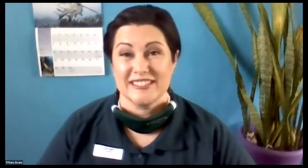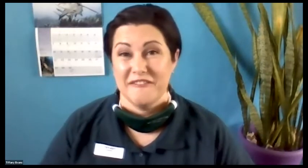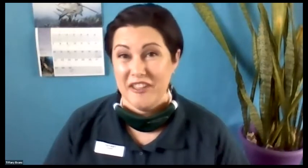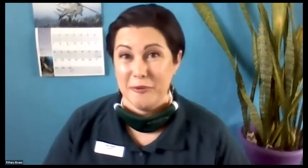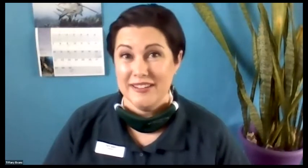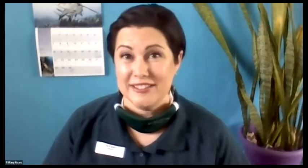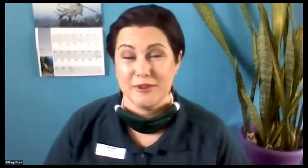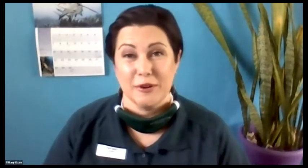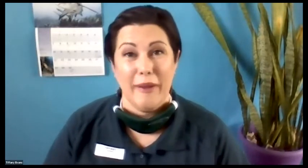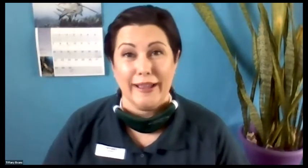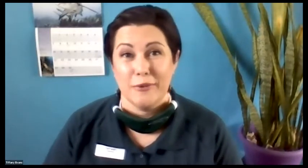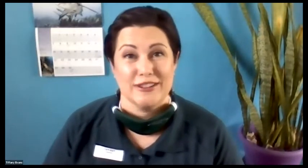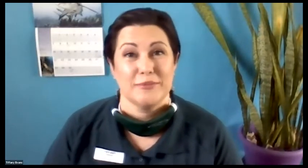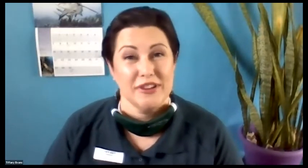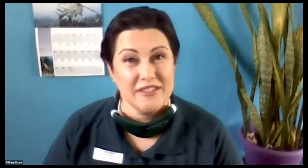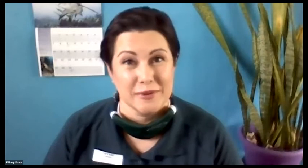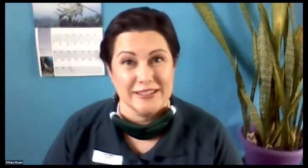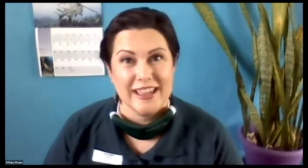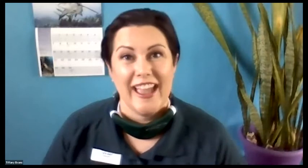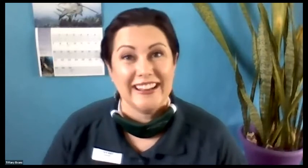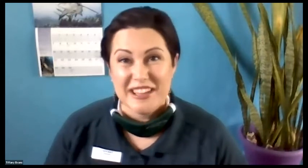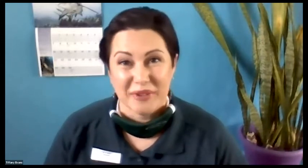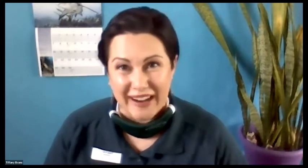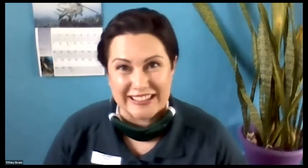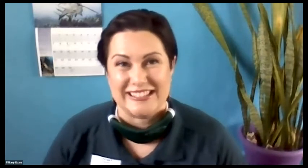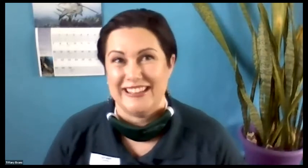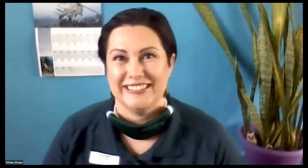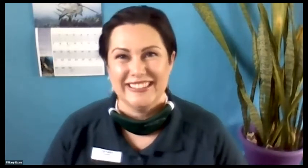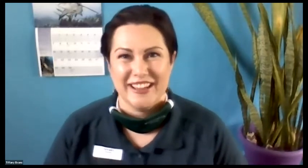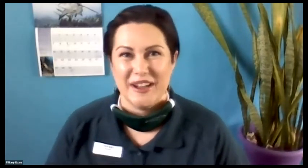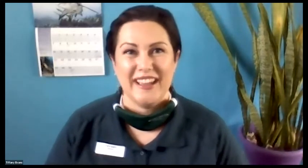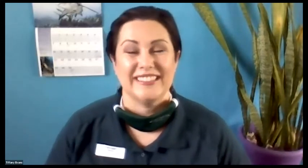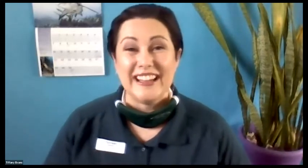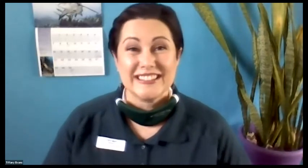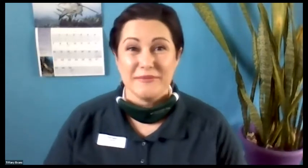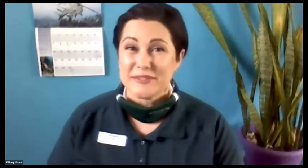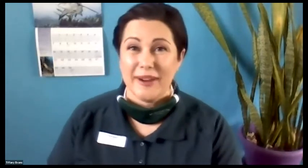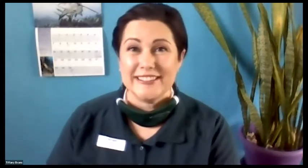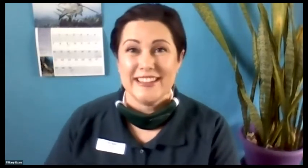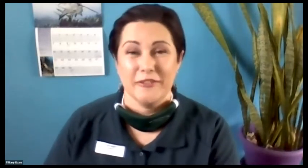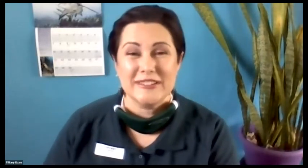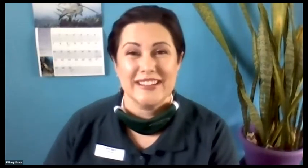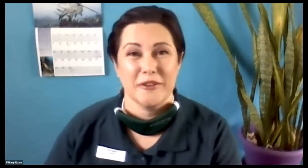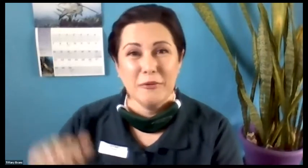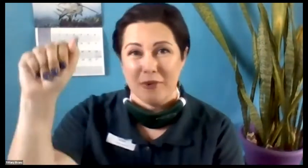5th one, so you can go back and watch the previous ones and keep practicing. Okay, last time, let's practice the alphabet together one more